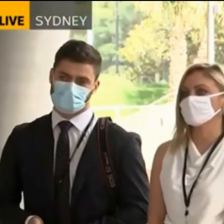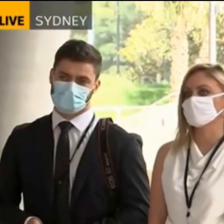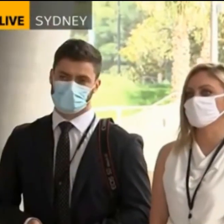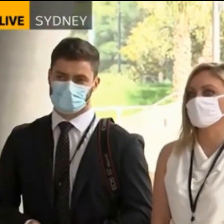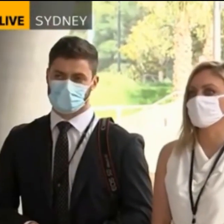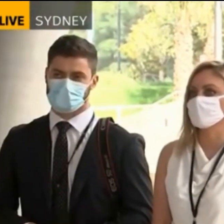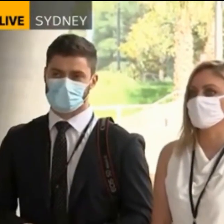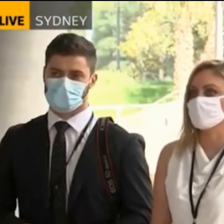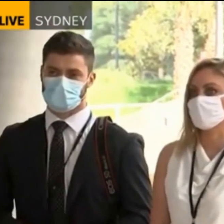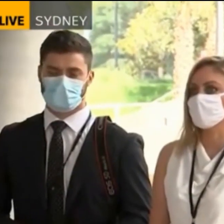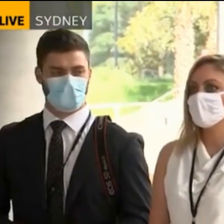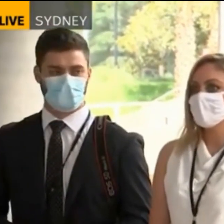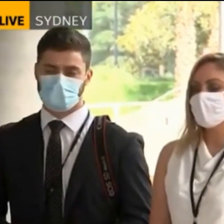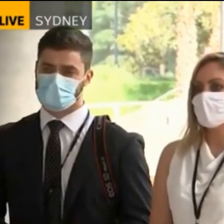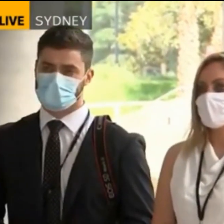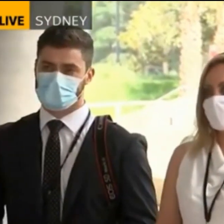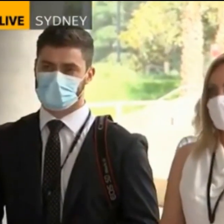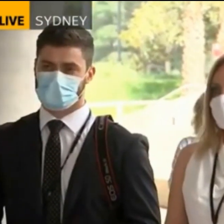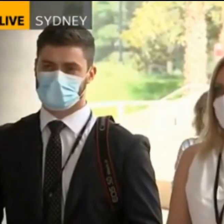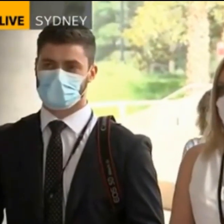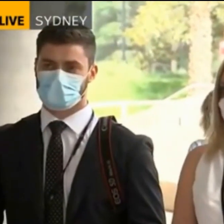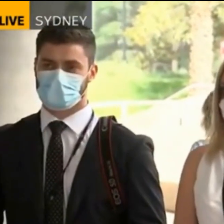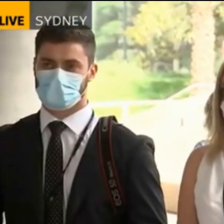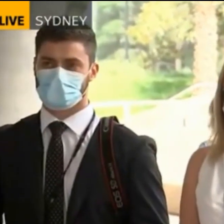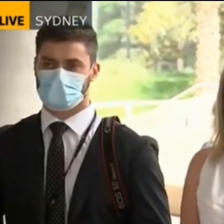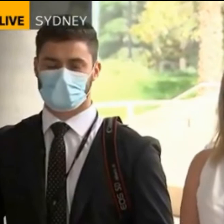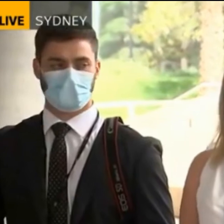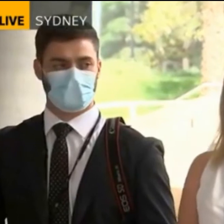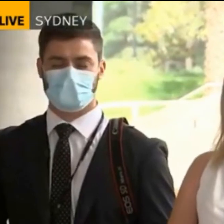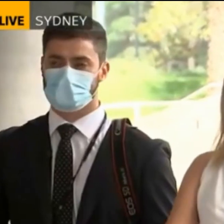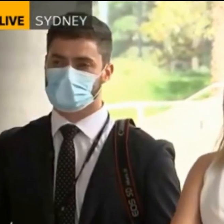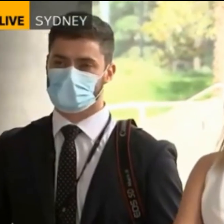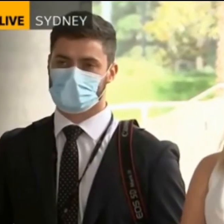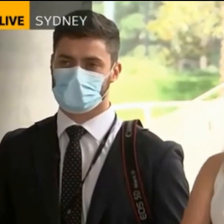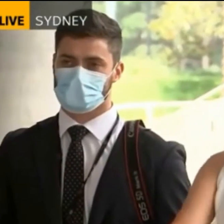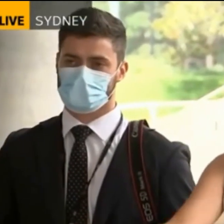2 police officers have been assaulted at a shopping centre while asking